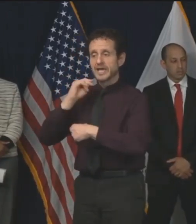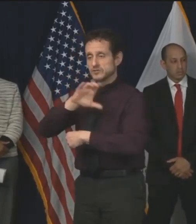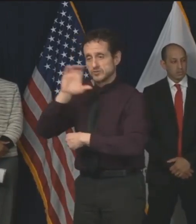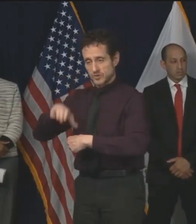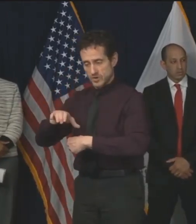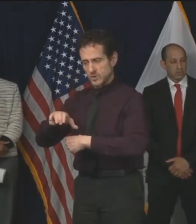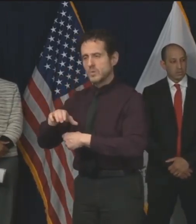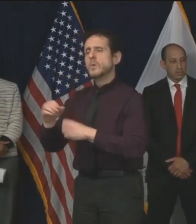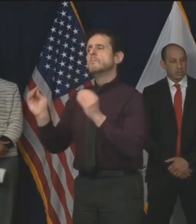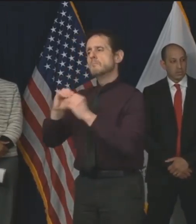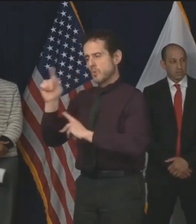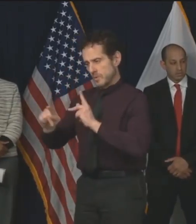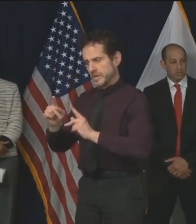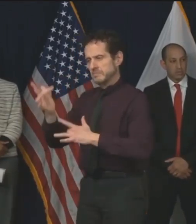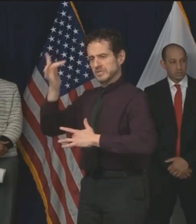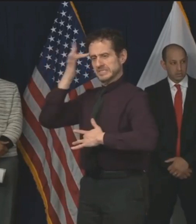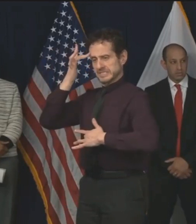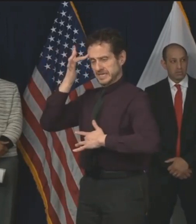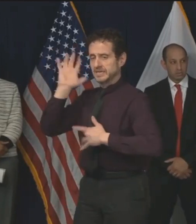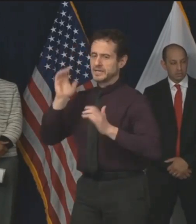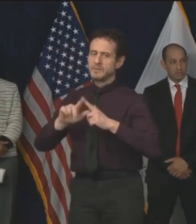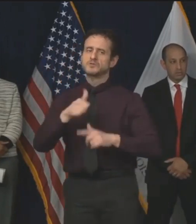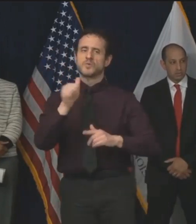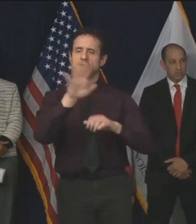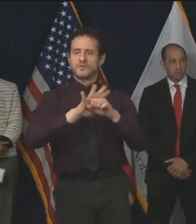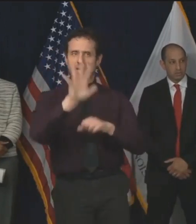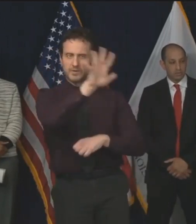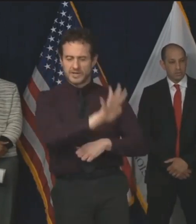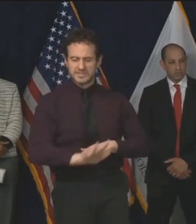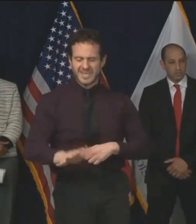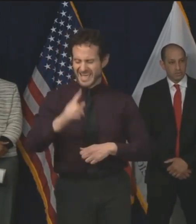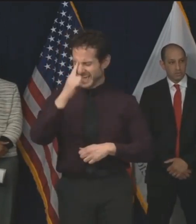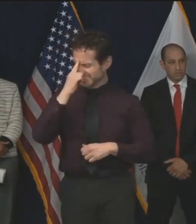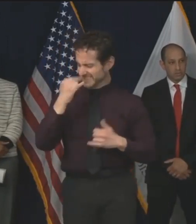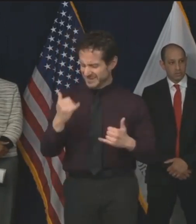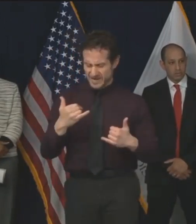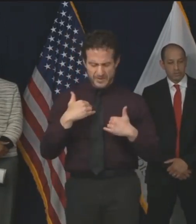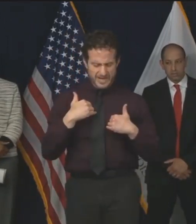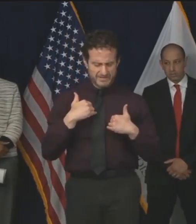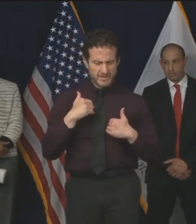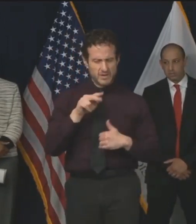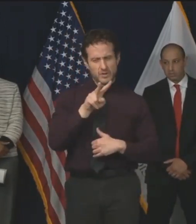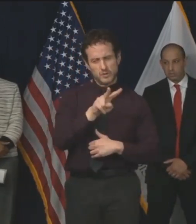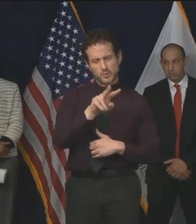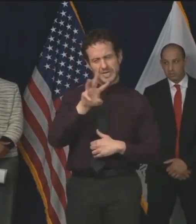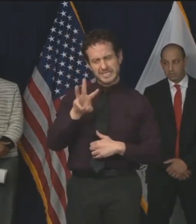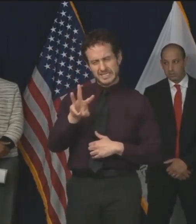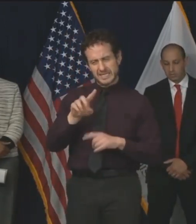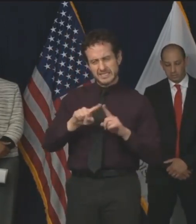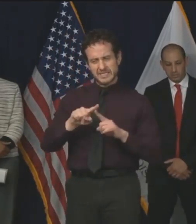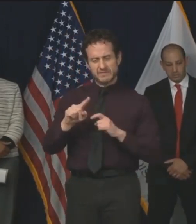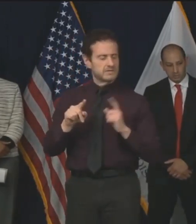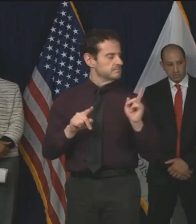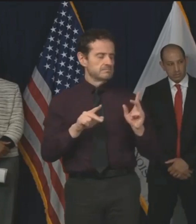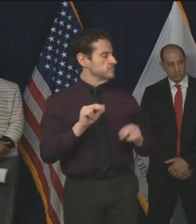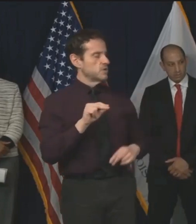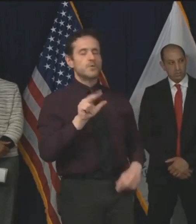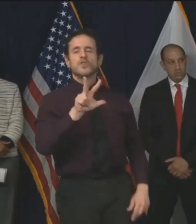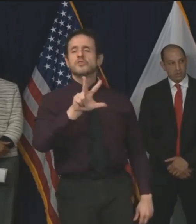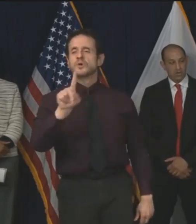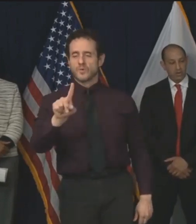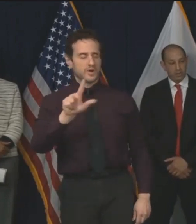state, but it is coming to every county. It's been now, I think we're in 26 counties, I think so far. Are we